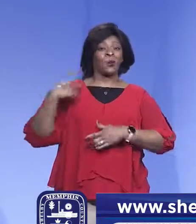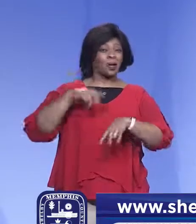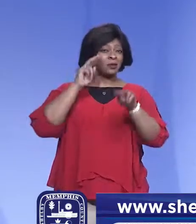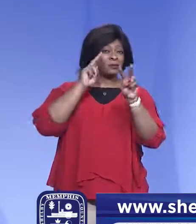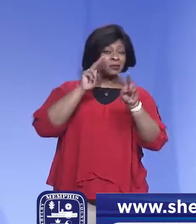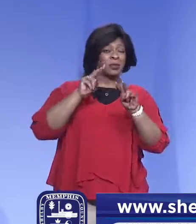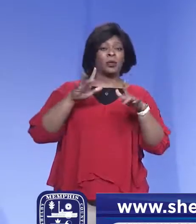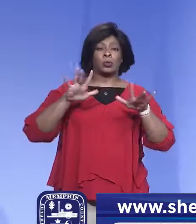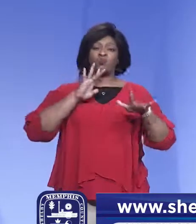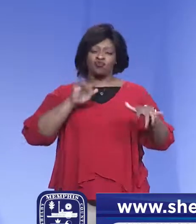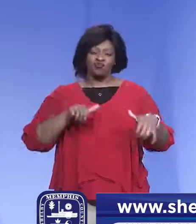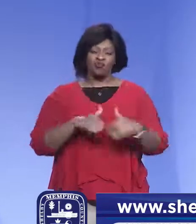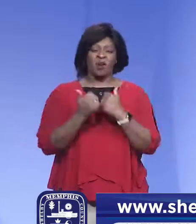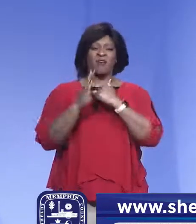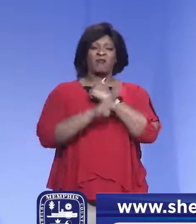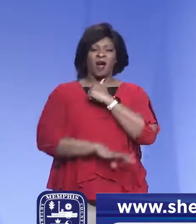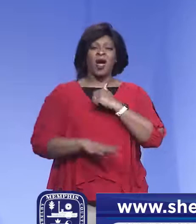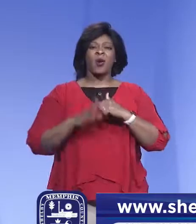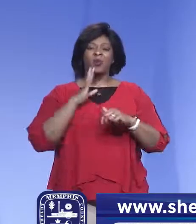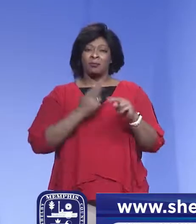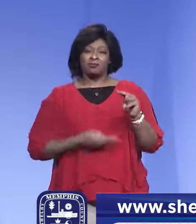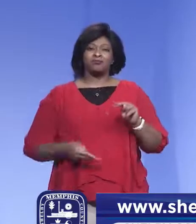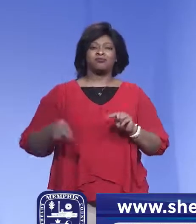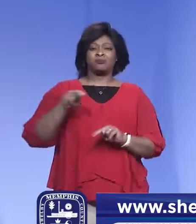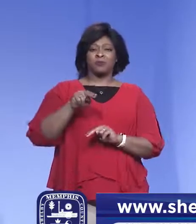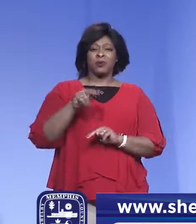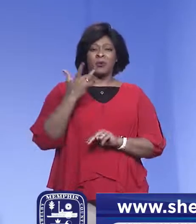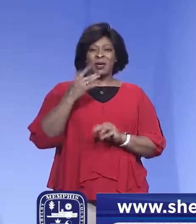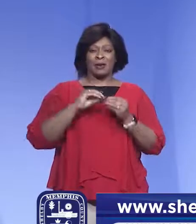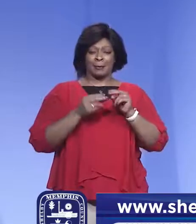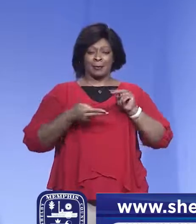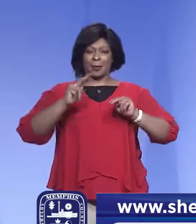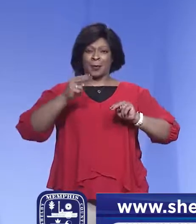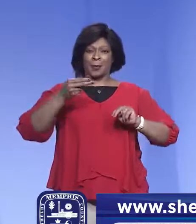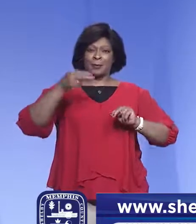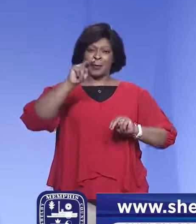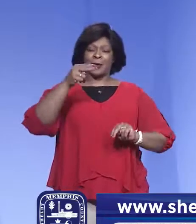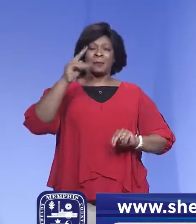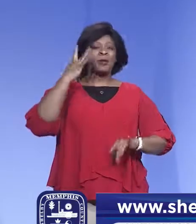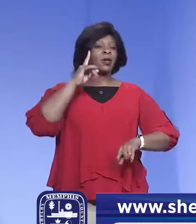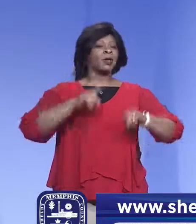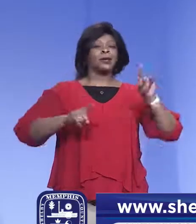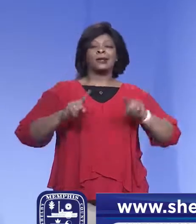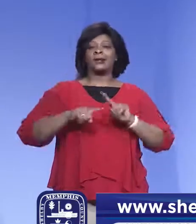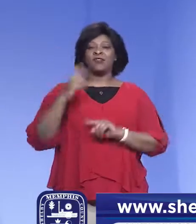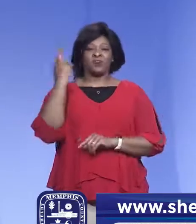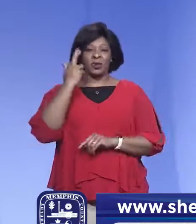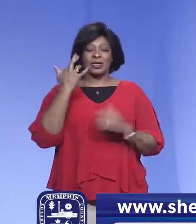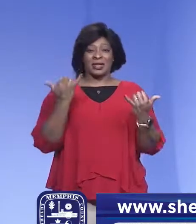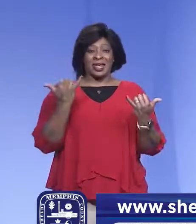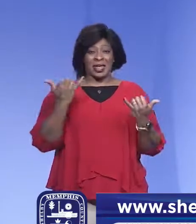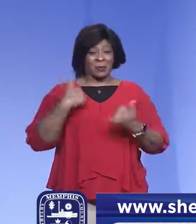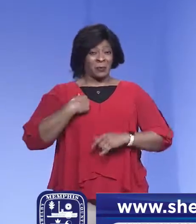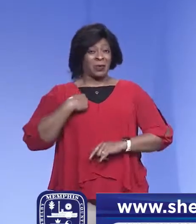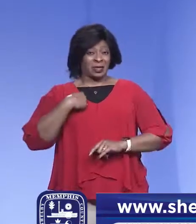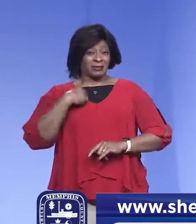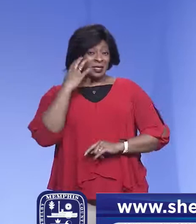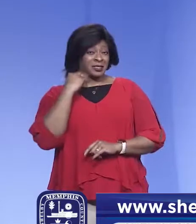anticipating a challenging fall because of the surges that occur for a variety of reasons, and now we're